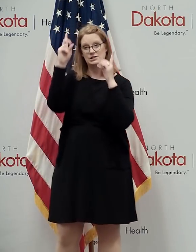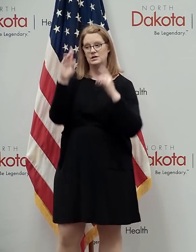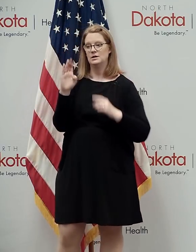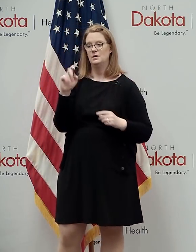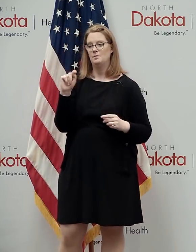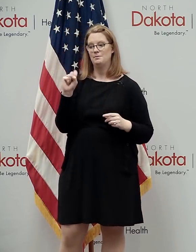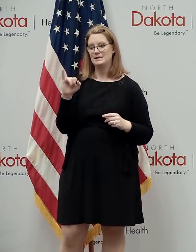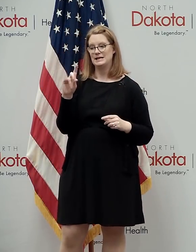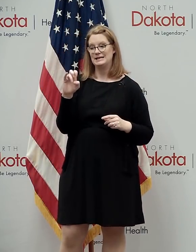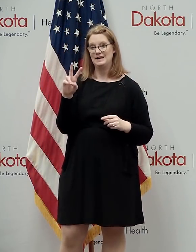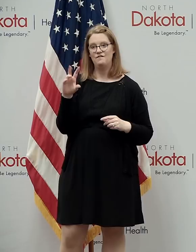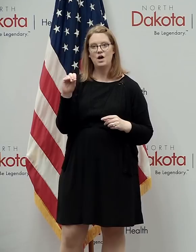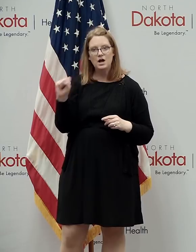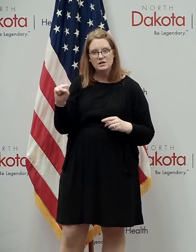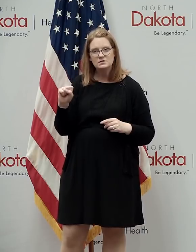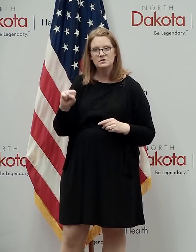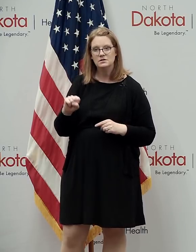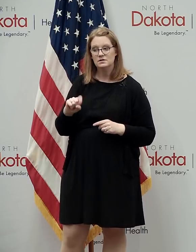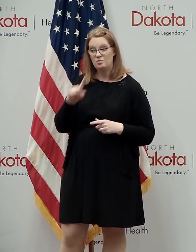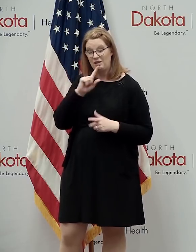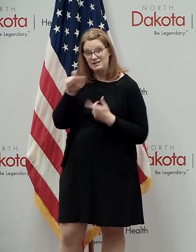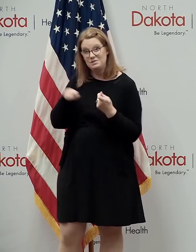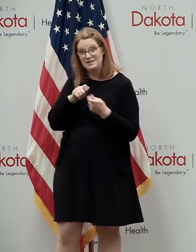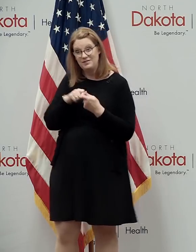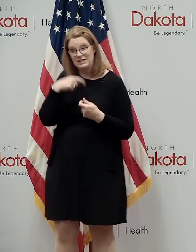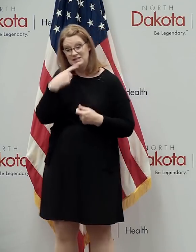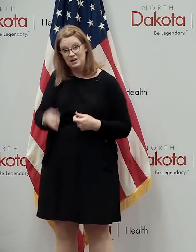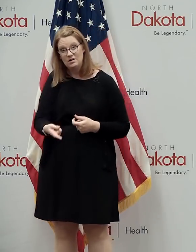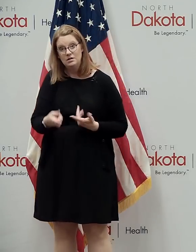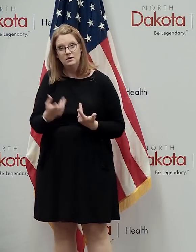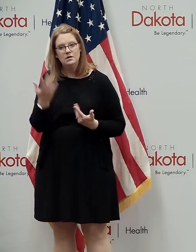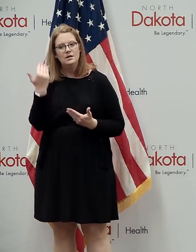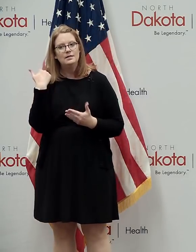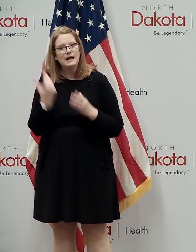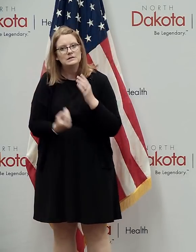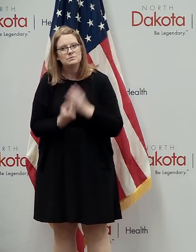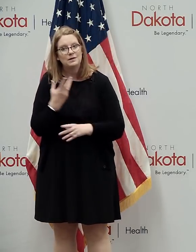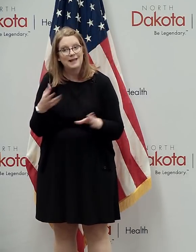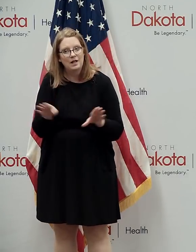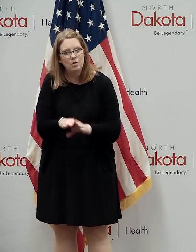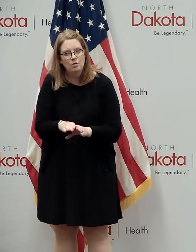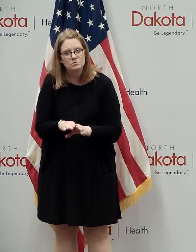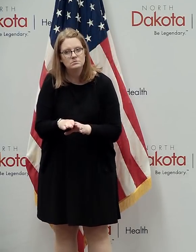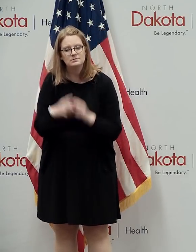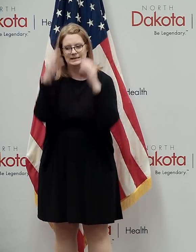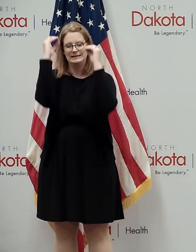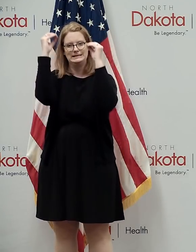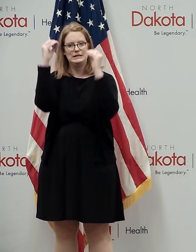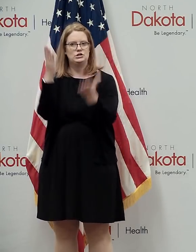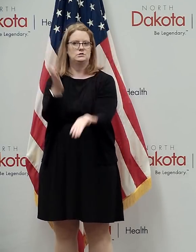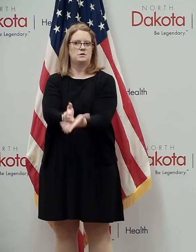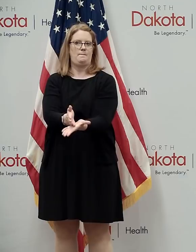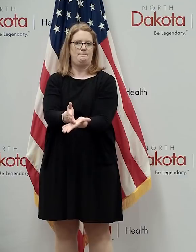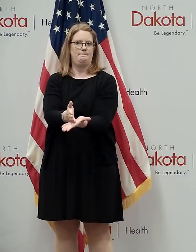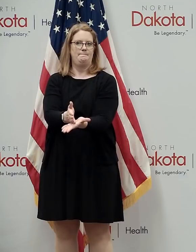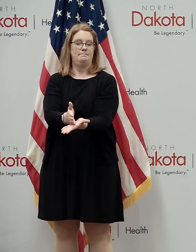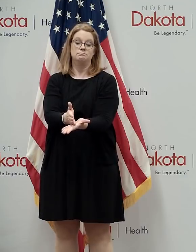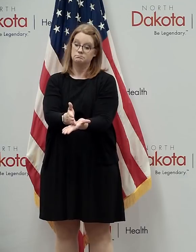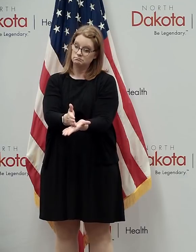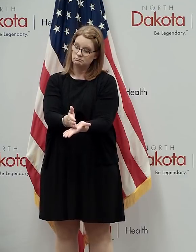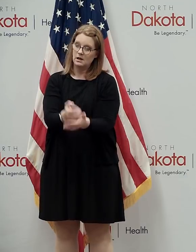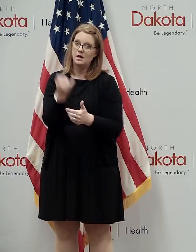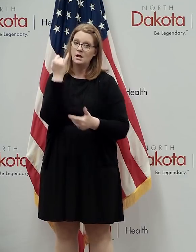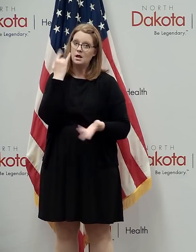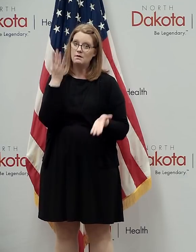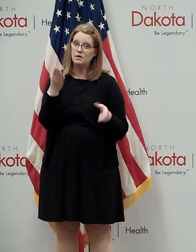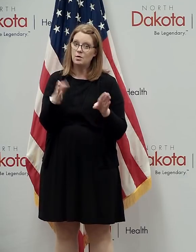on, and she was highlighting places where when they closed last spring, they stopped teaching. And if you closed your schools and